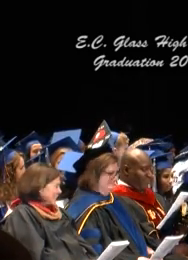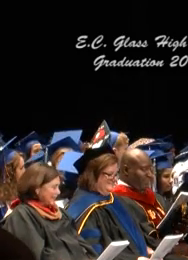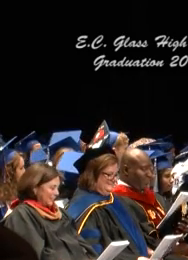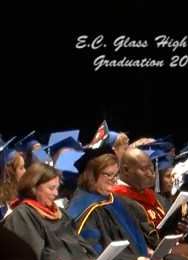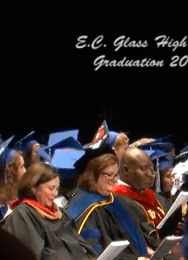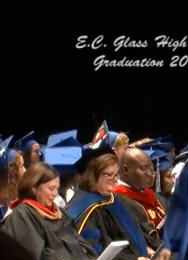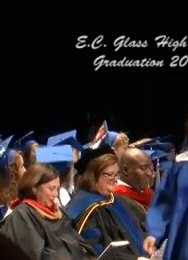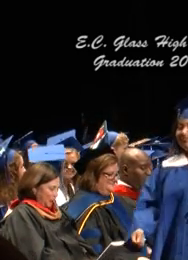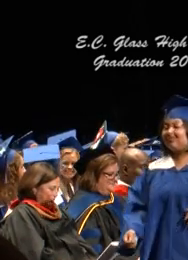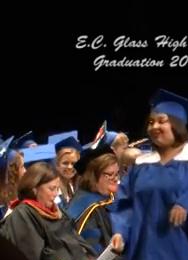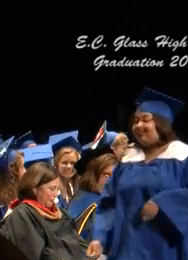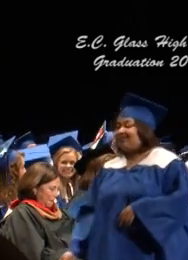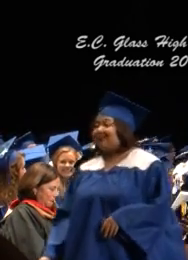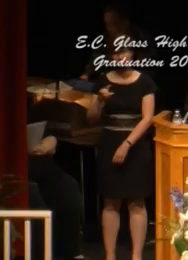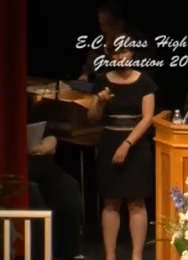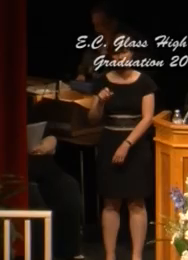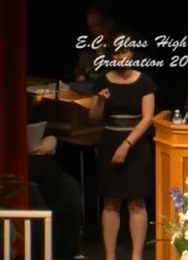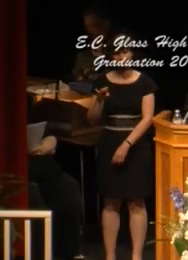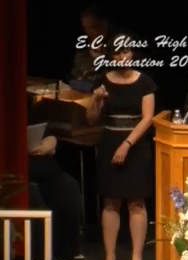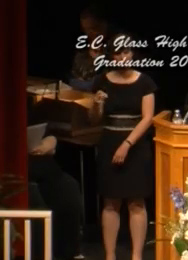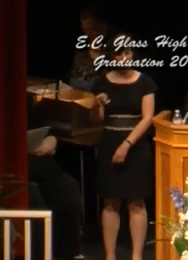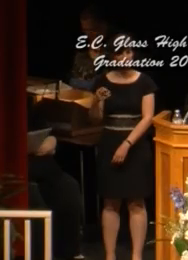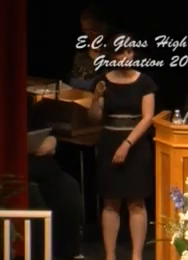Laura Elizabeth Bruckner.